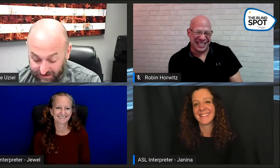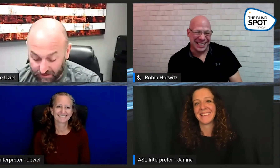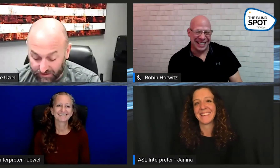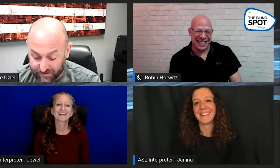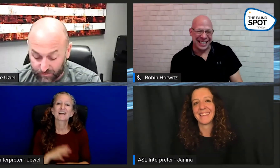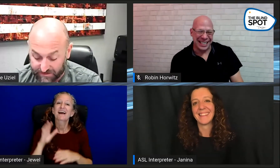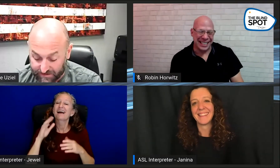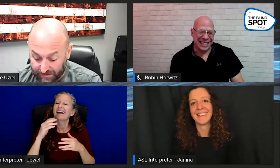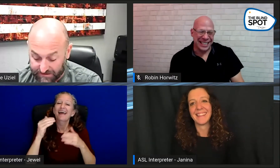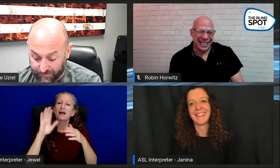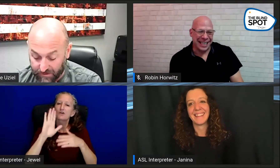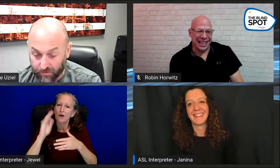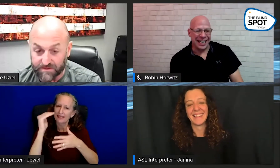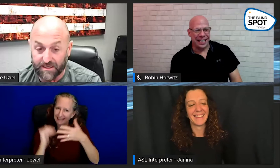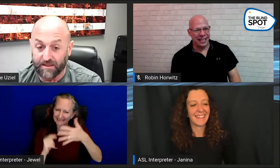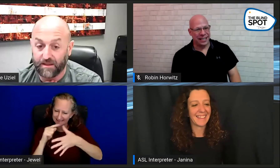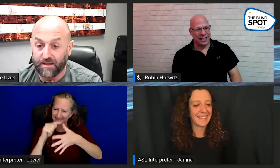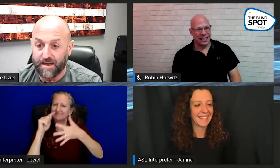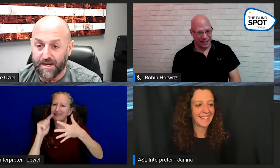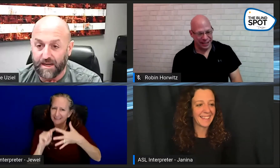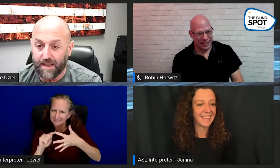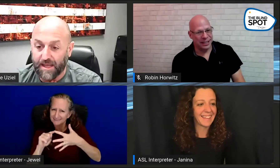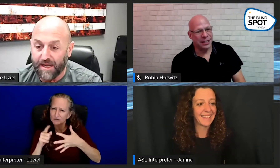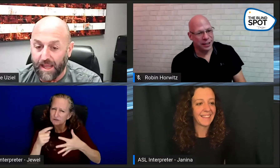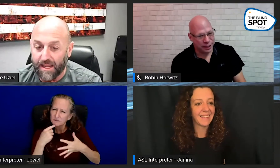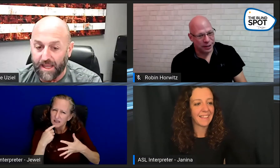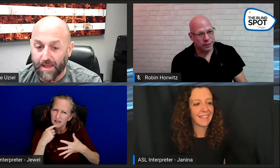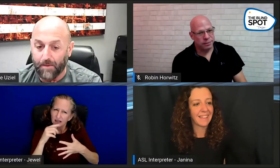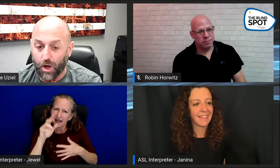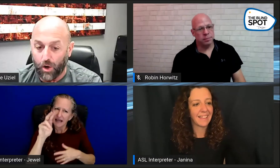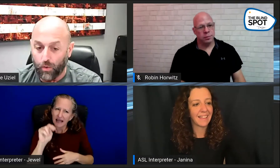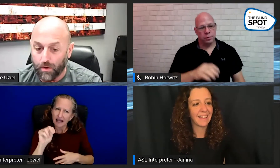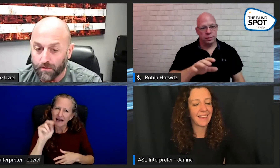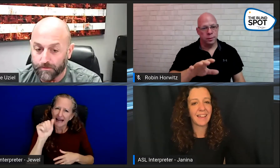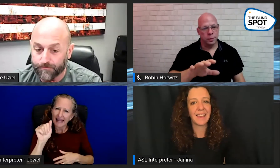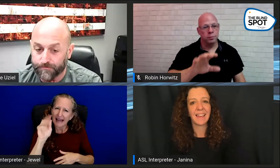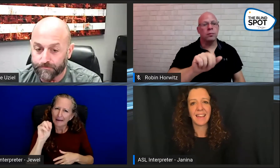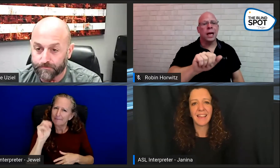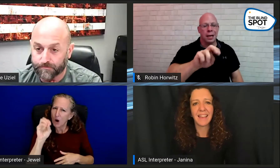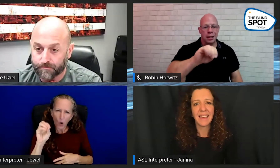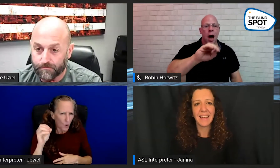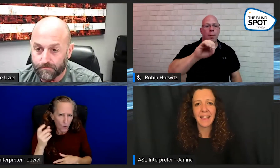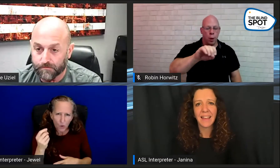The next thing on your list was something you said, the NAMO.